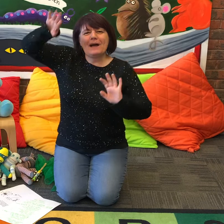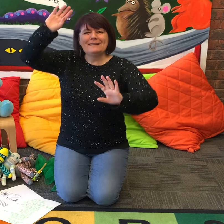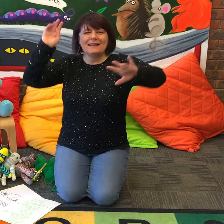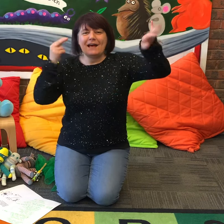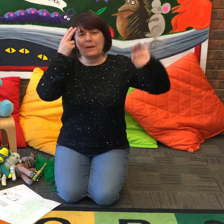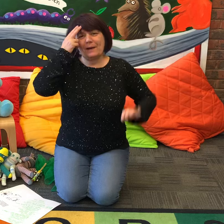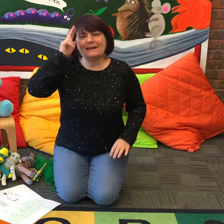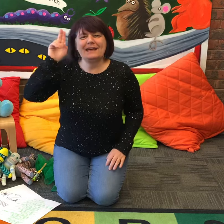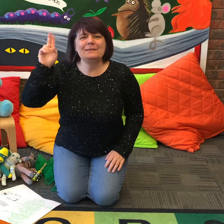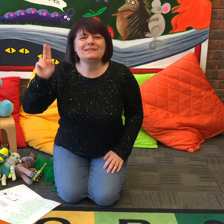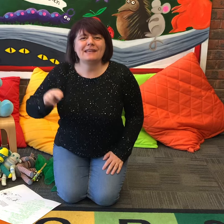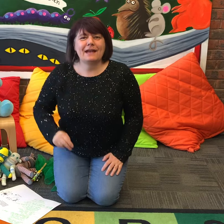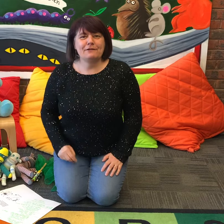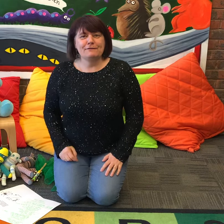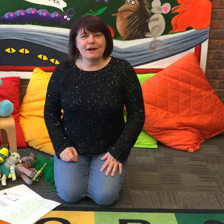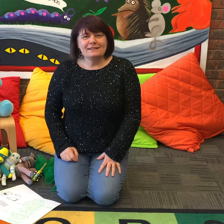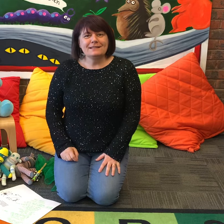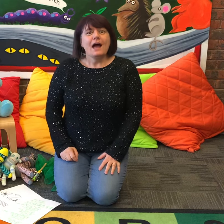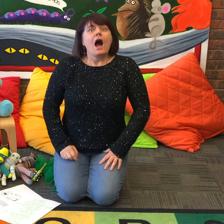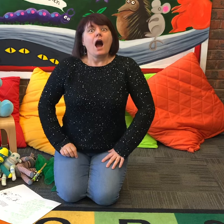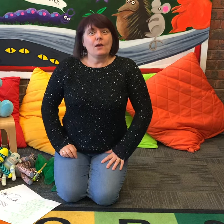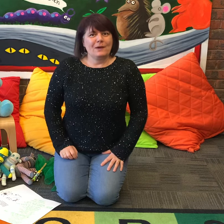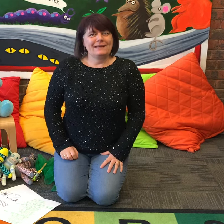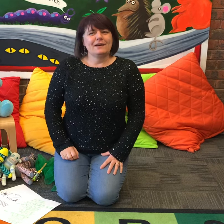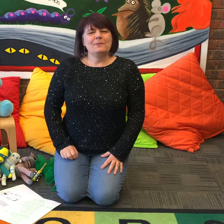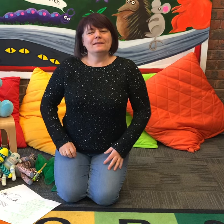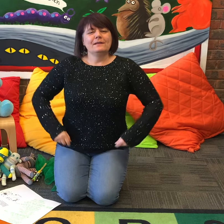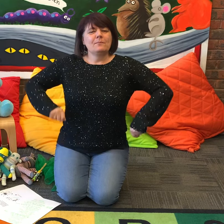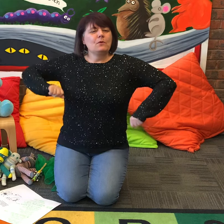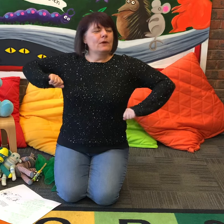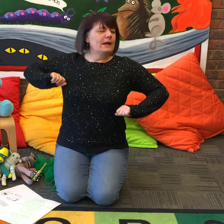spider, my name is Hairy Fred. I wake up in the morning